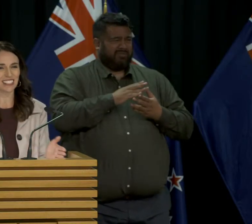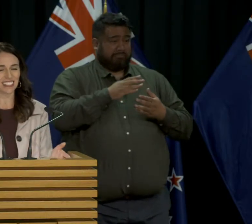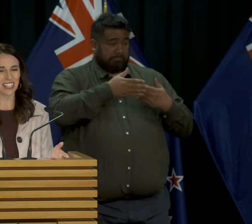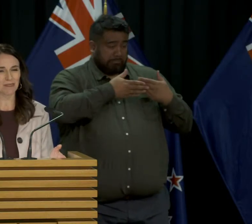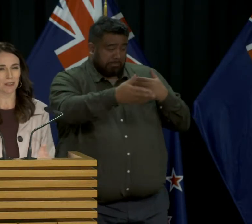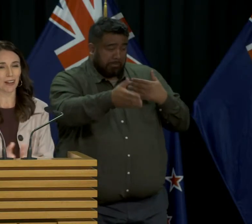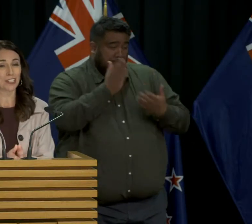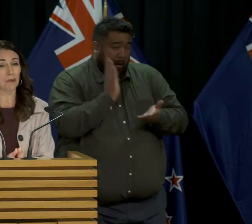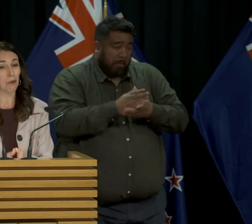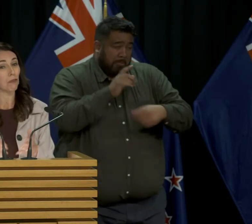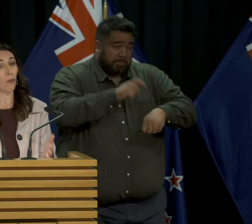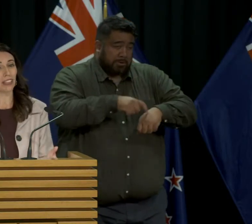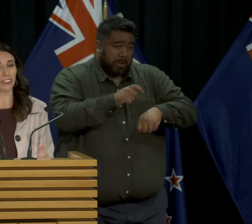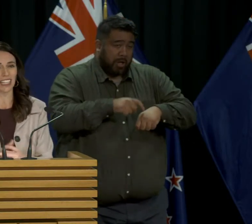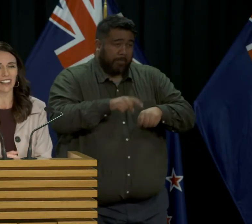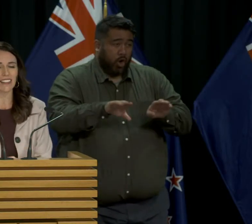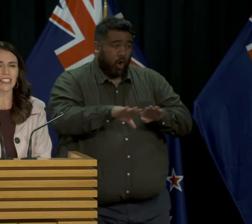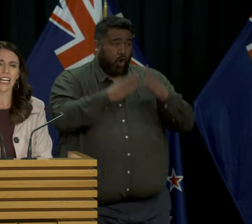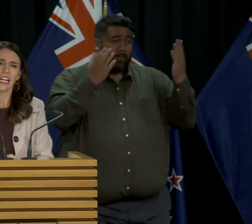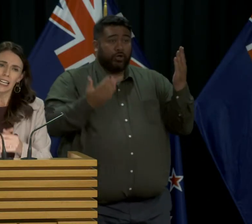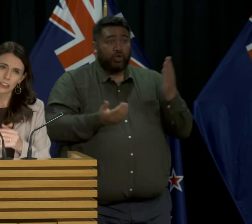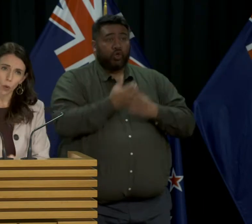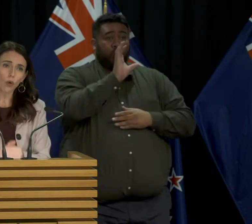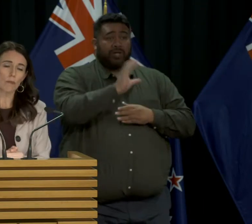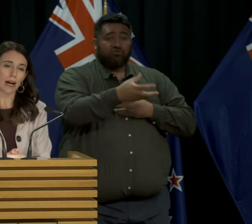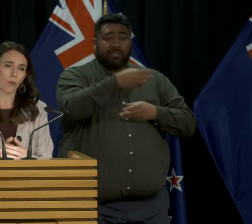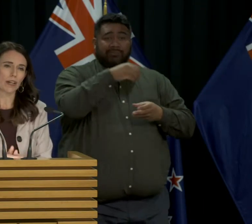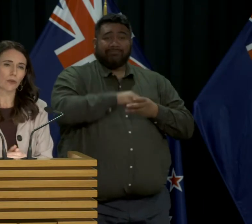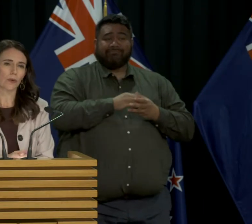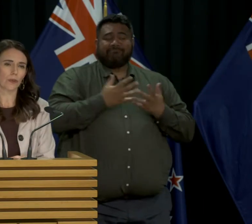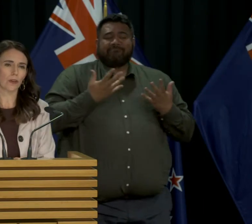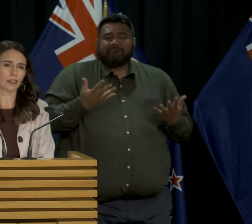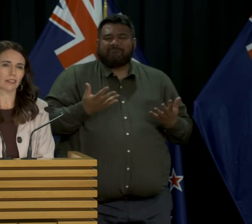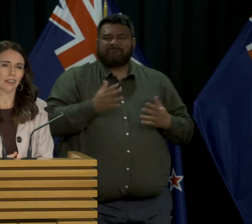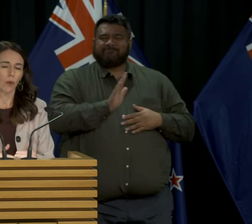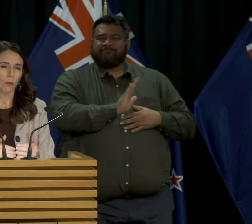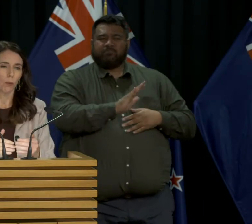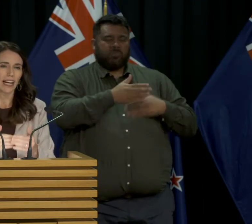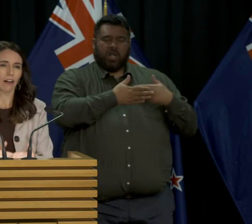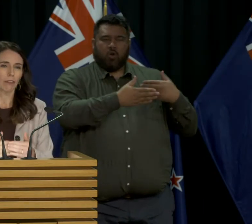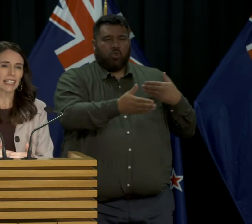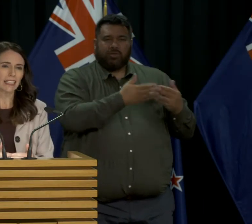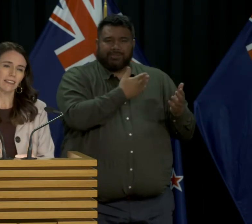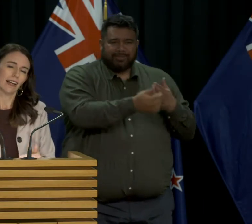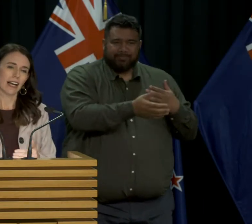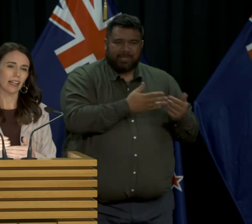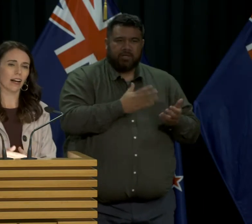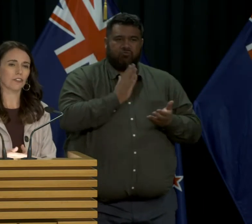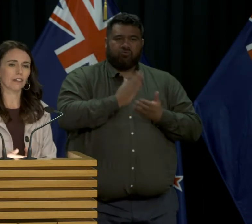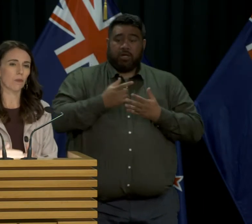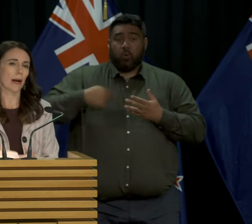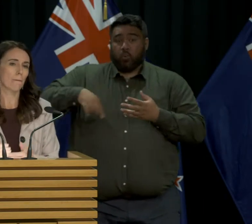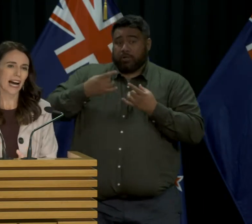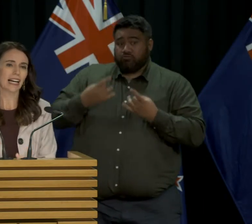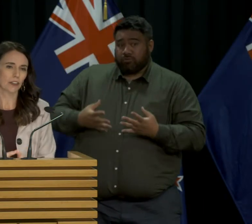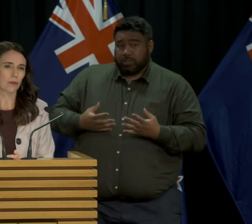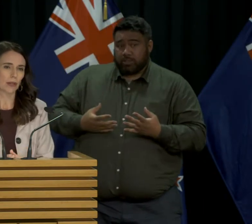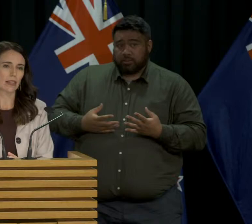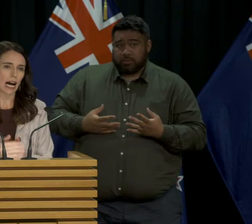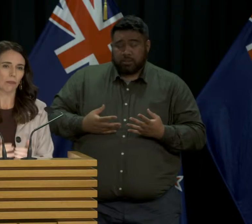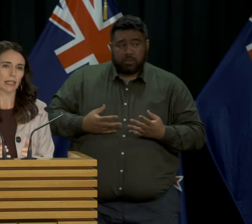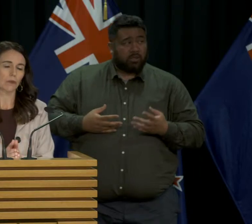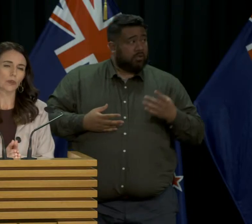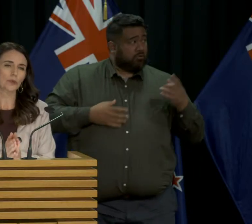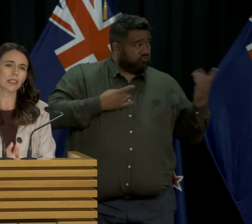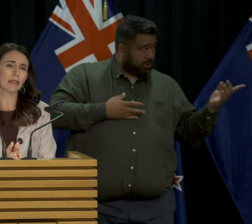in the trans-Tasman arrangement before we look to others. It's all about whether or not we are ready and the country that we are partnering